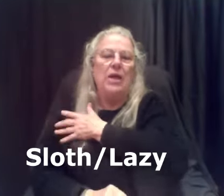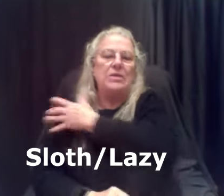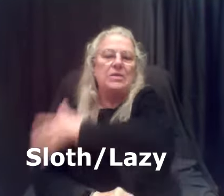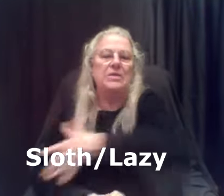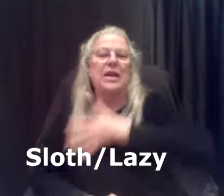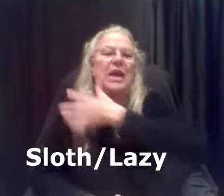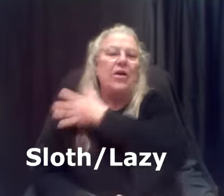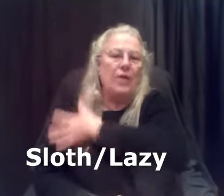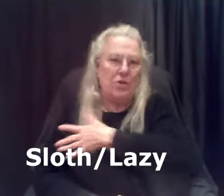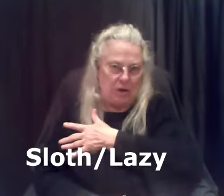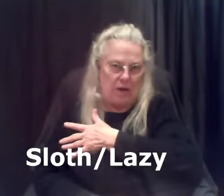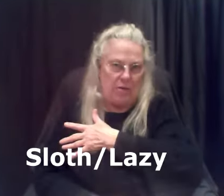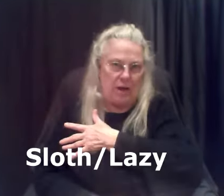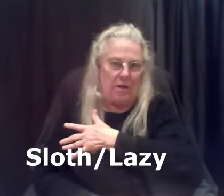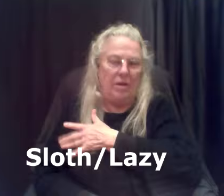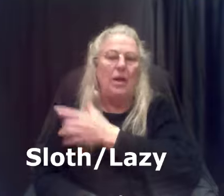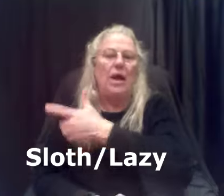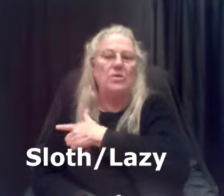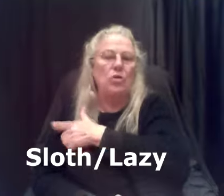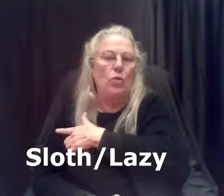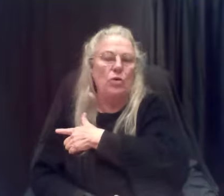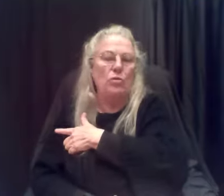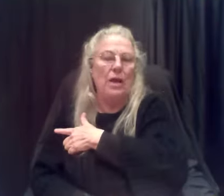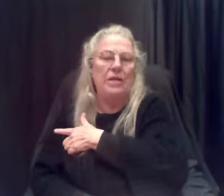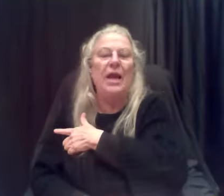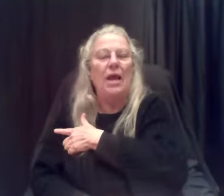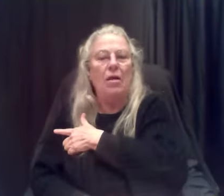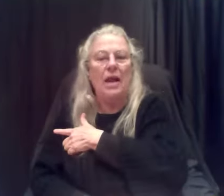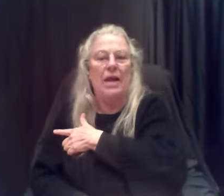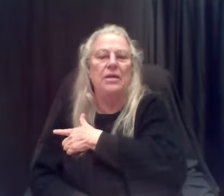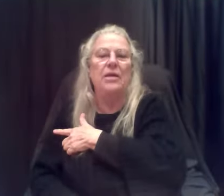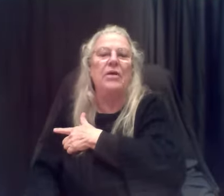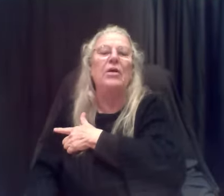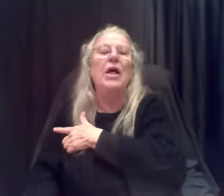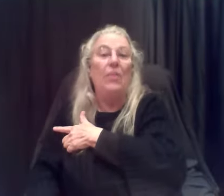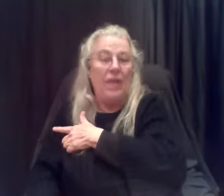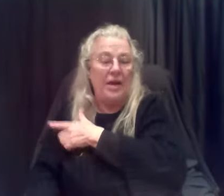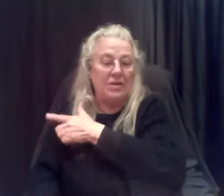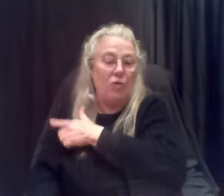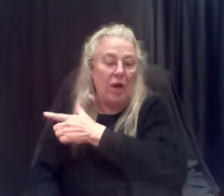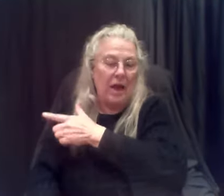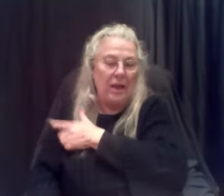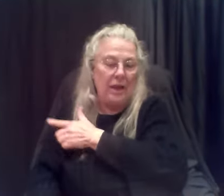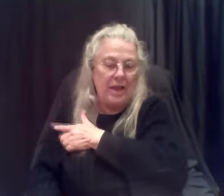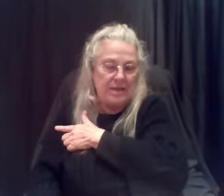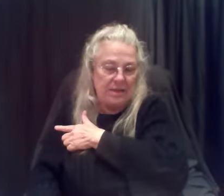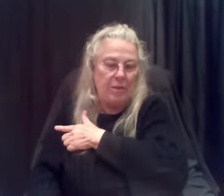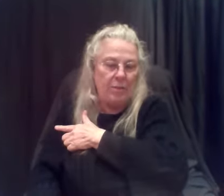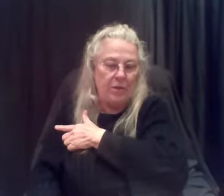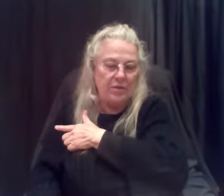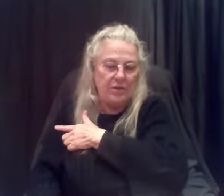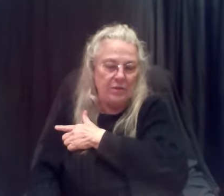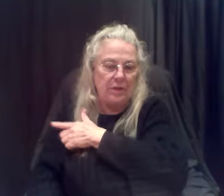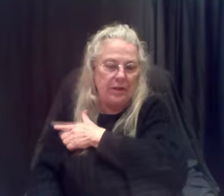is the character area, and so when you lay the L hand in there, that is for a lazy person.